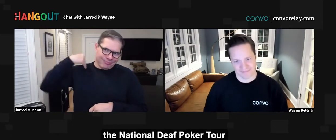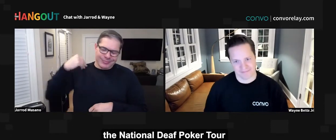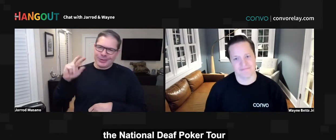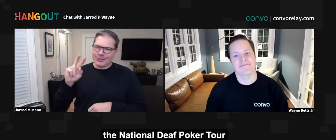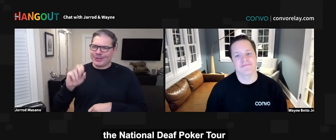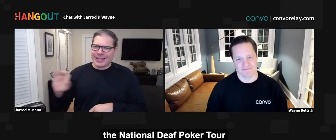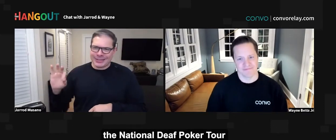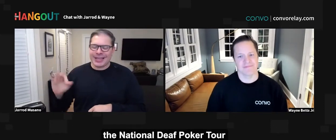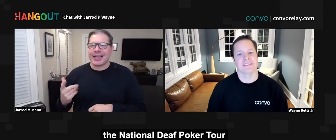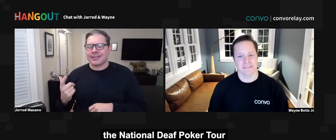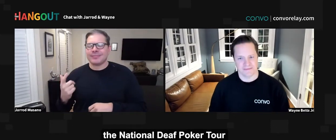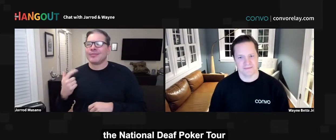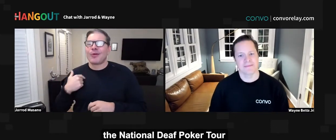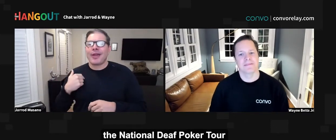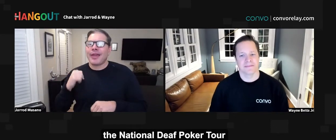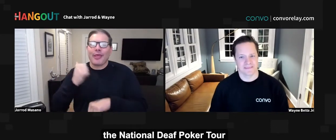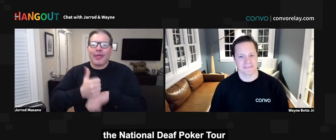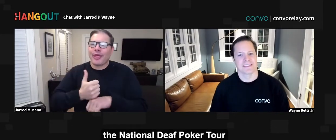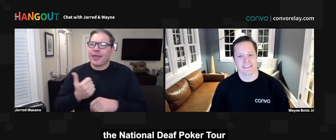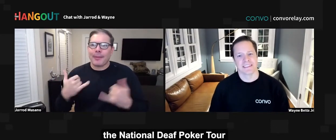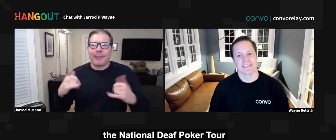Deaf Tour. We